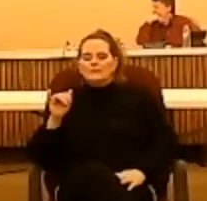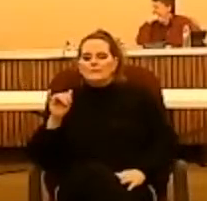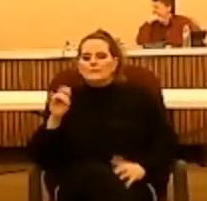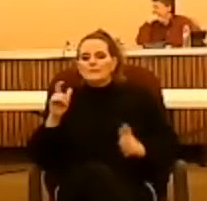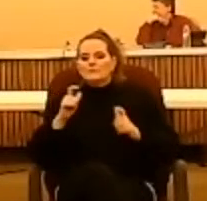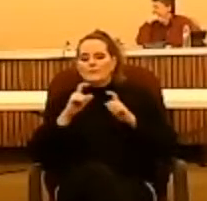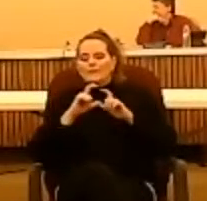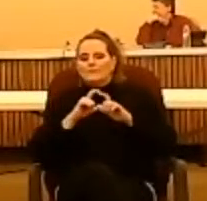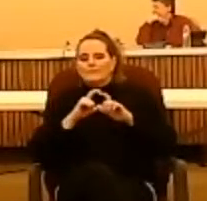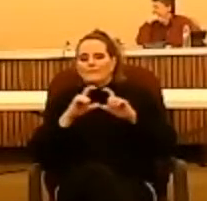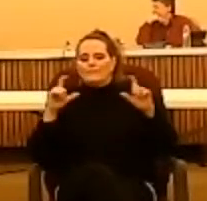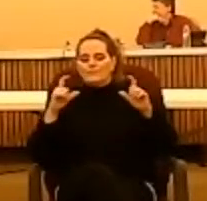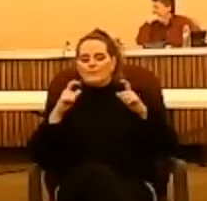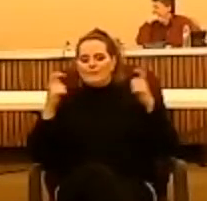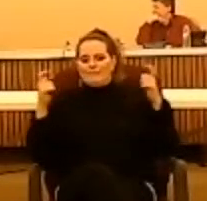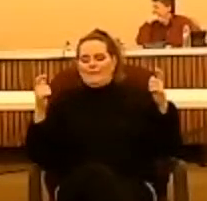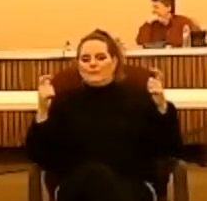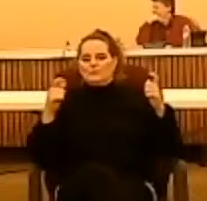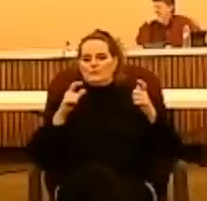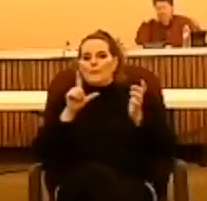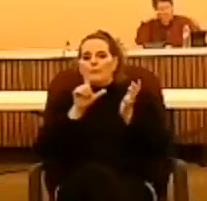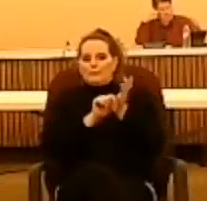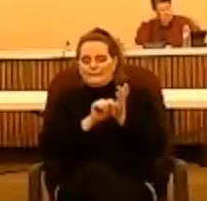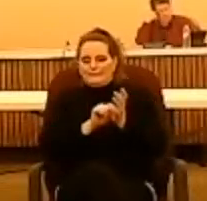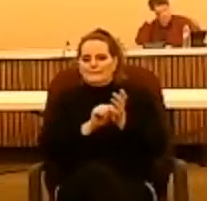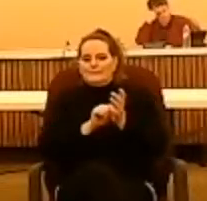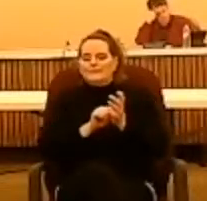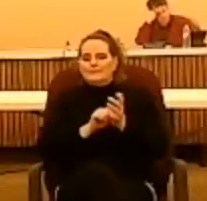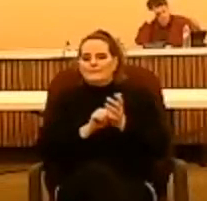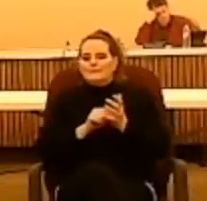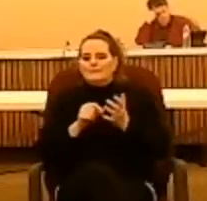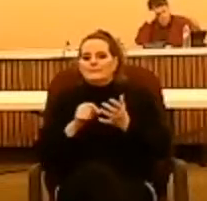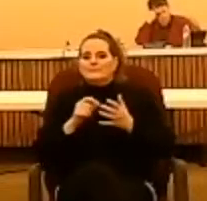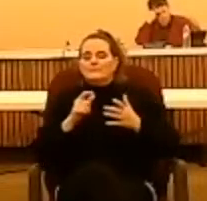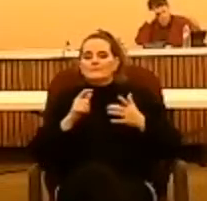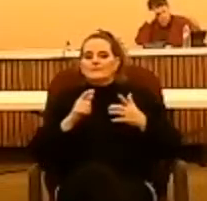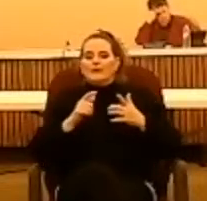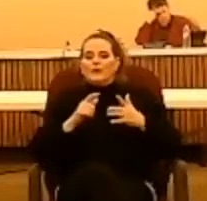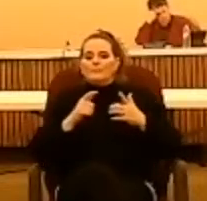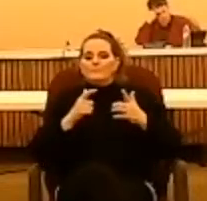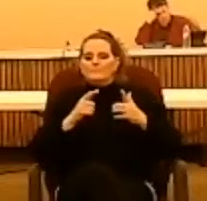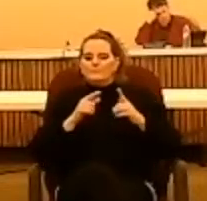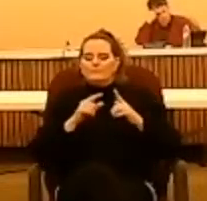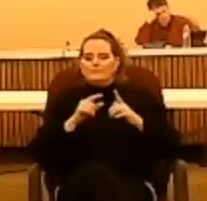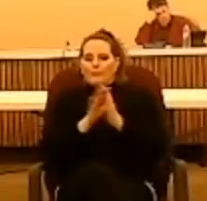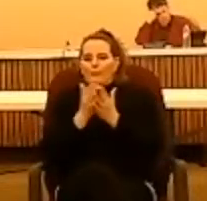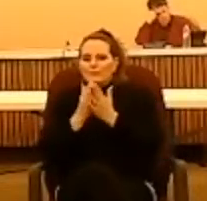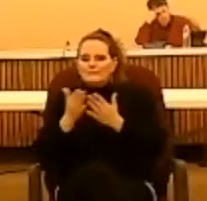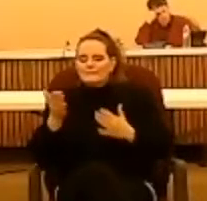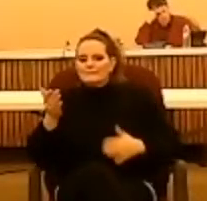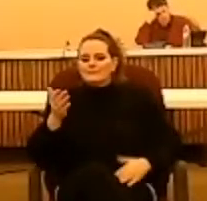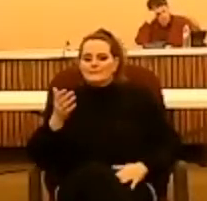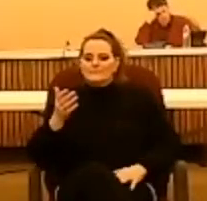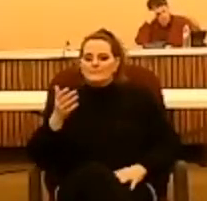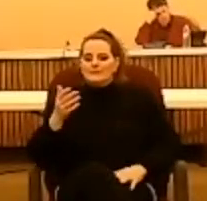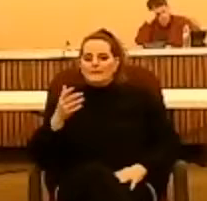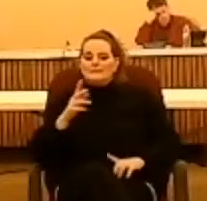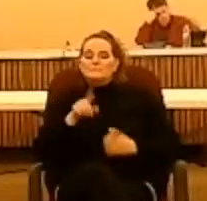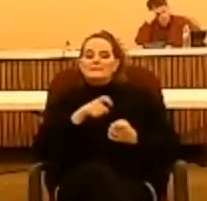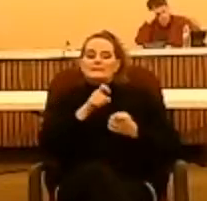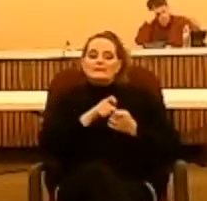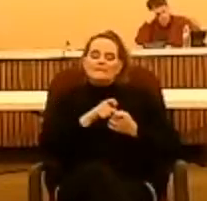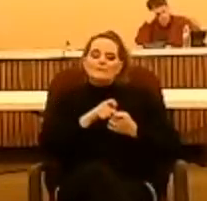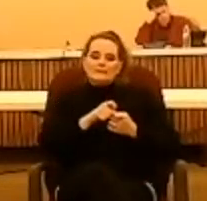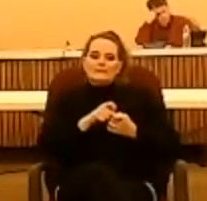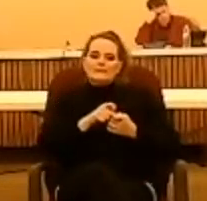you know, it's appreciate the ongoing generosity, particularly for that